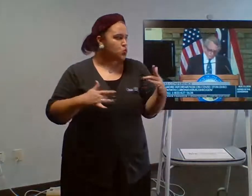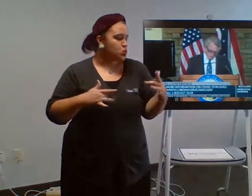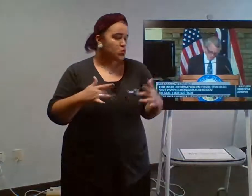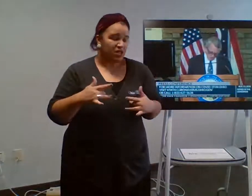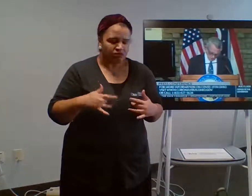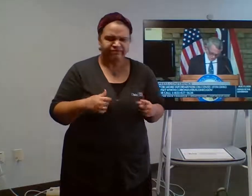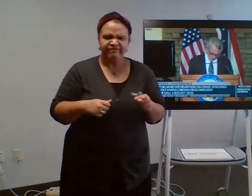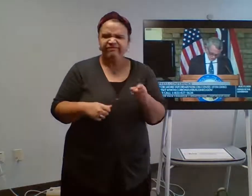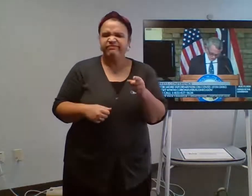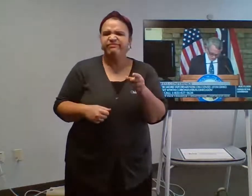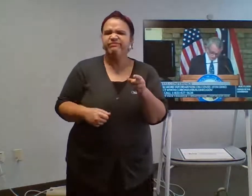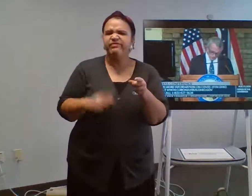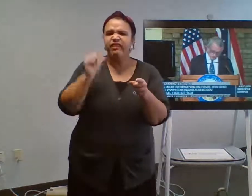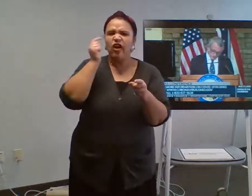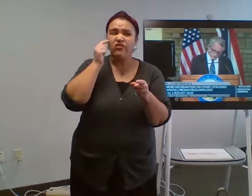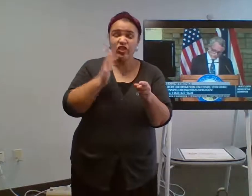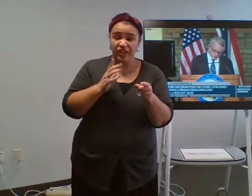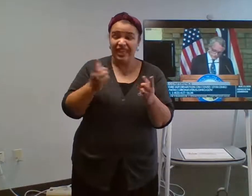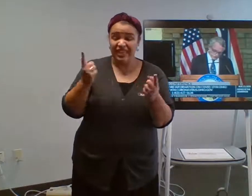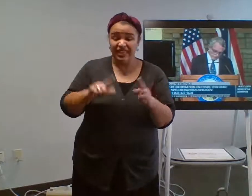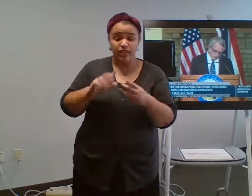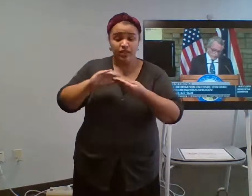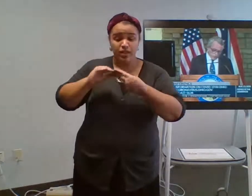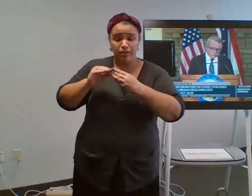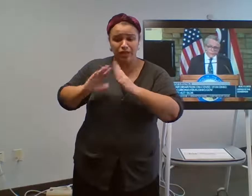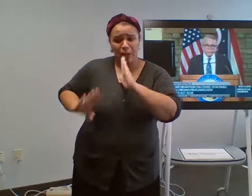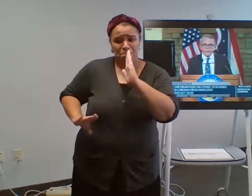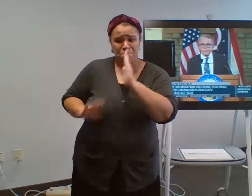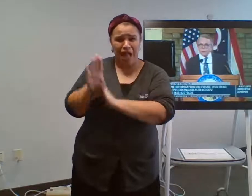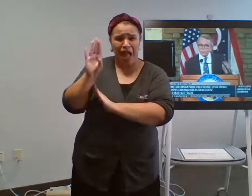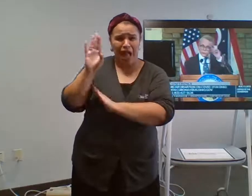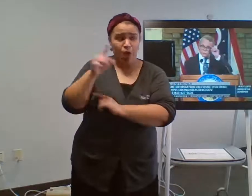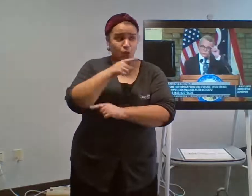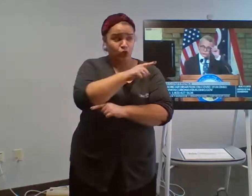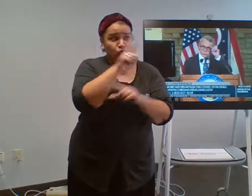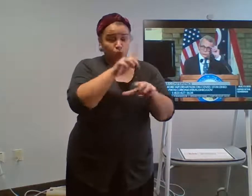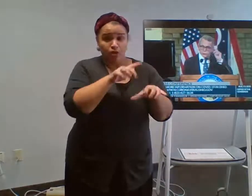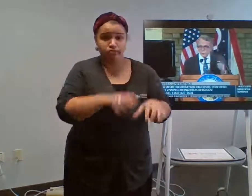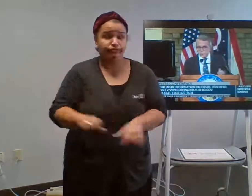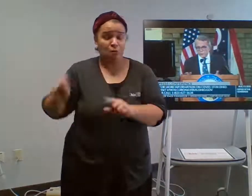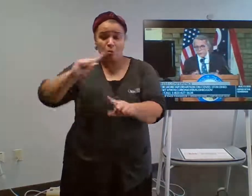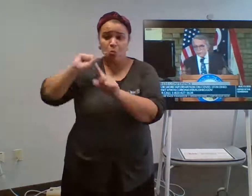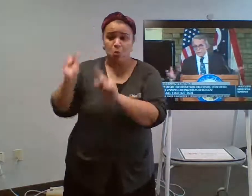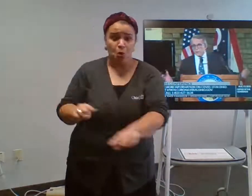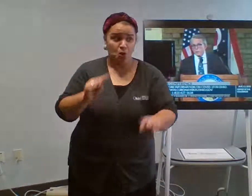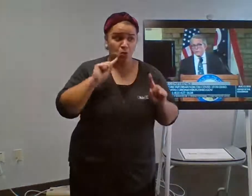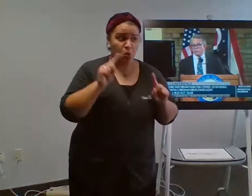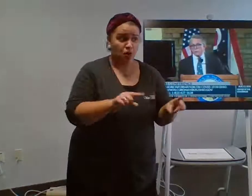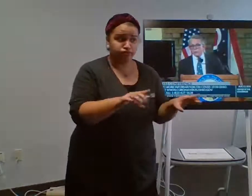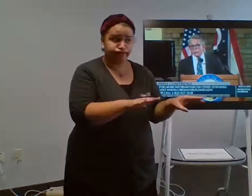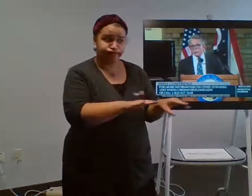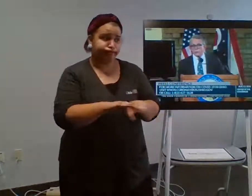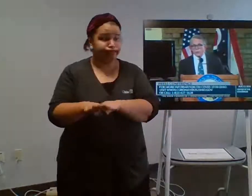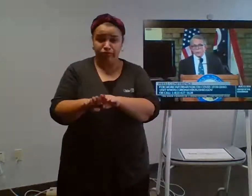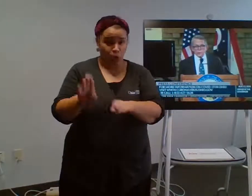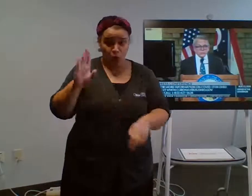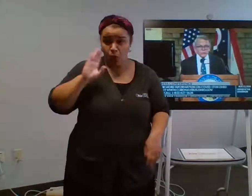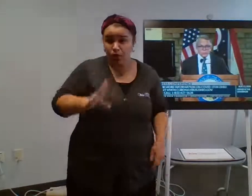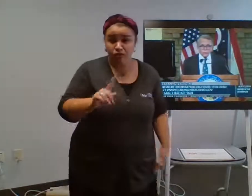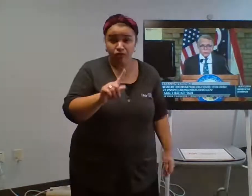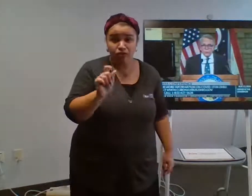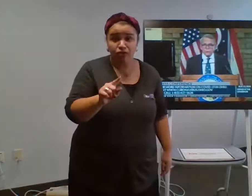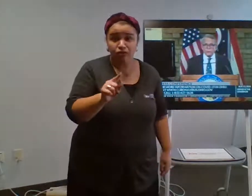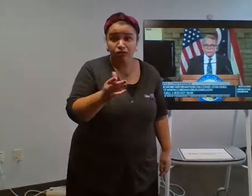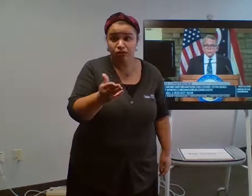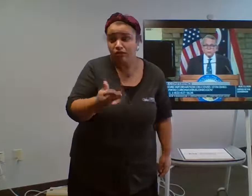seems schools are open in unsafe environments? Yeah, look, I was asked that question by some superintendents who asked me, will you guarantee